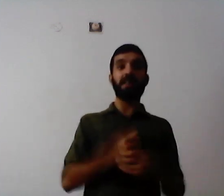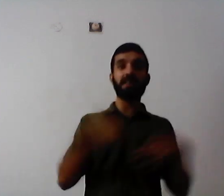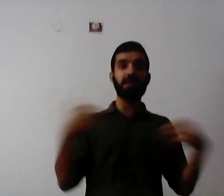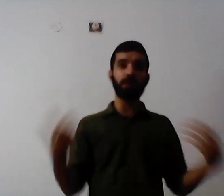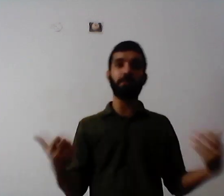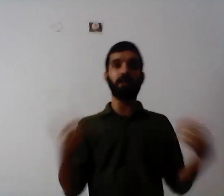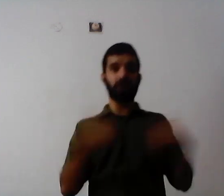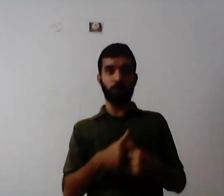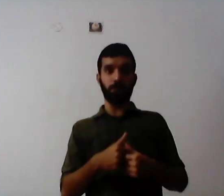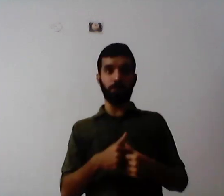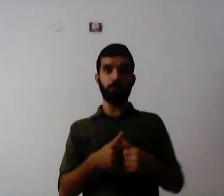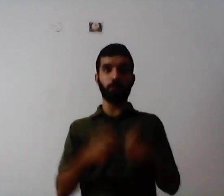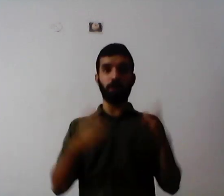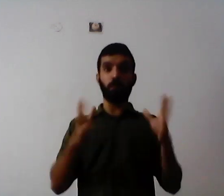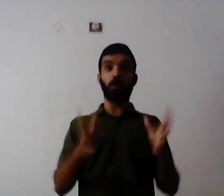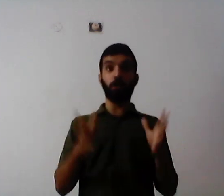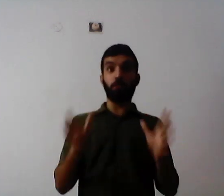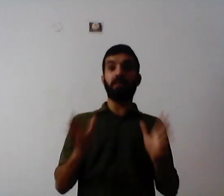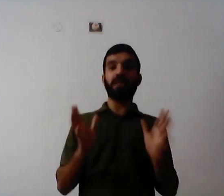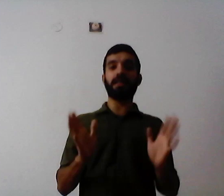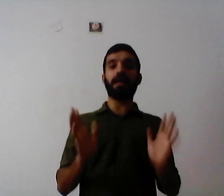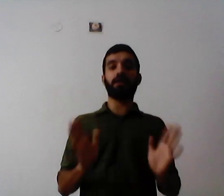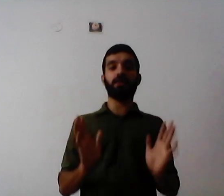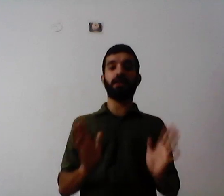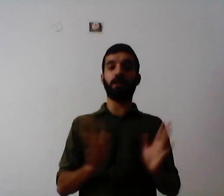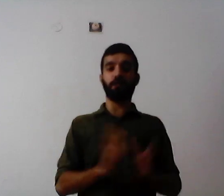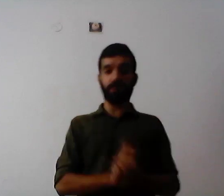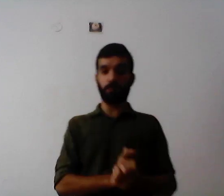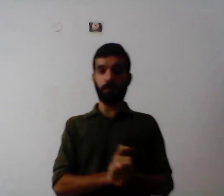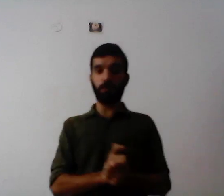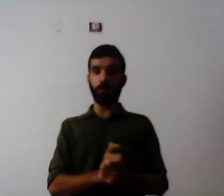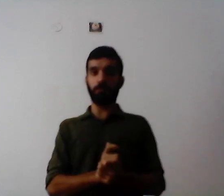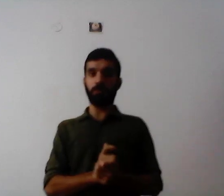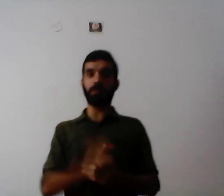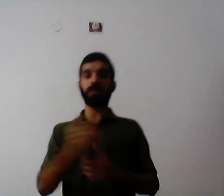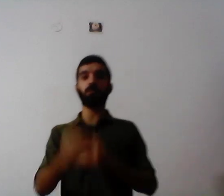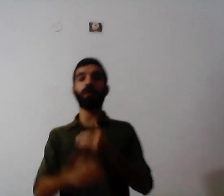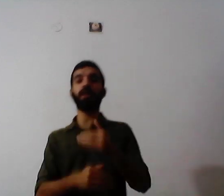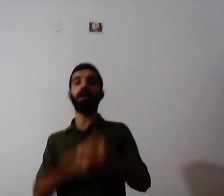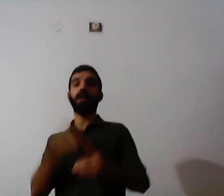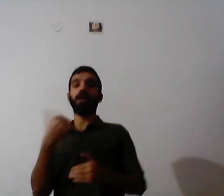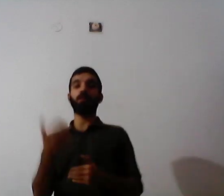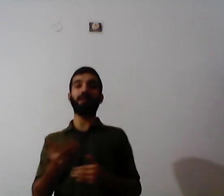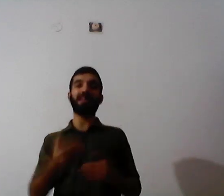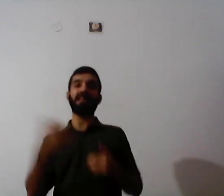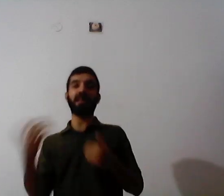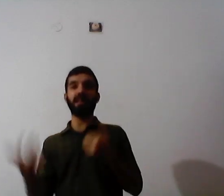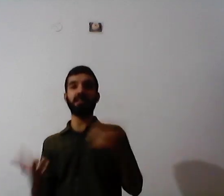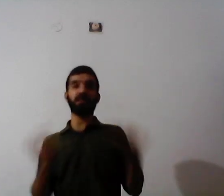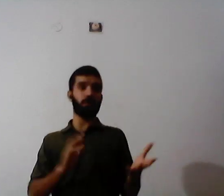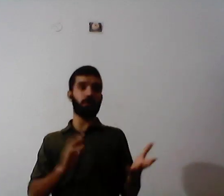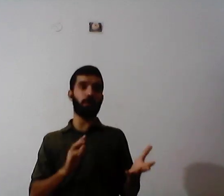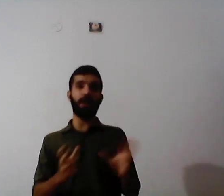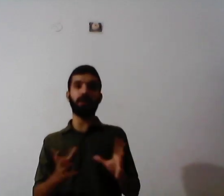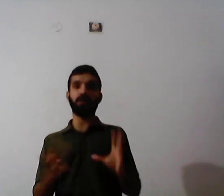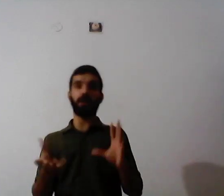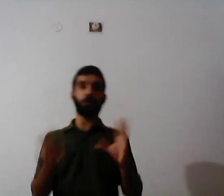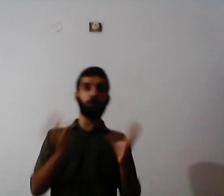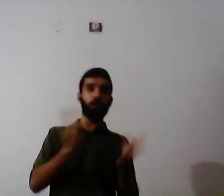disturb its equilibrium. So it want to be in that state of equilibrium. That's why it will rearrange somehow and try to